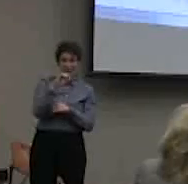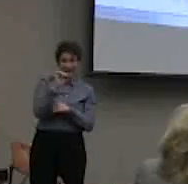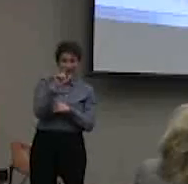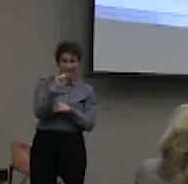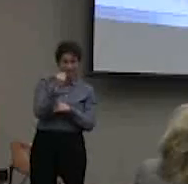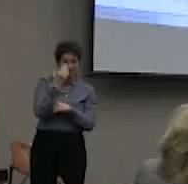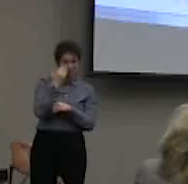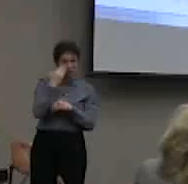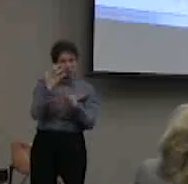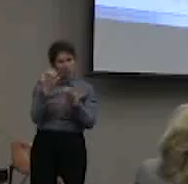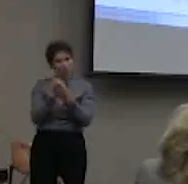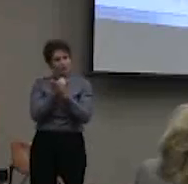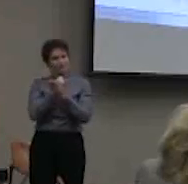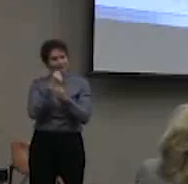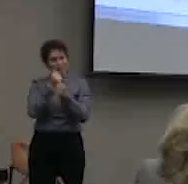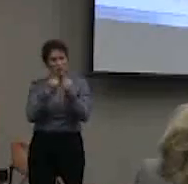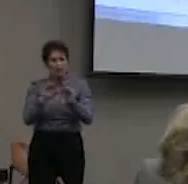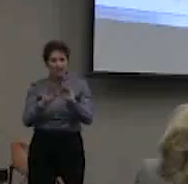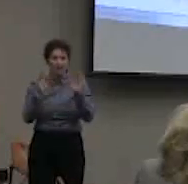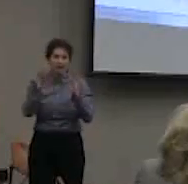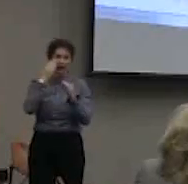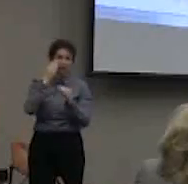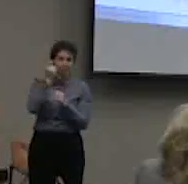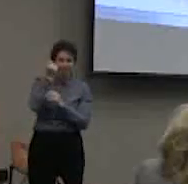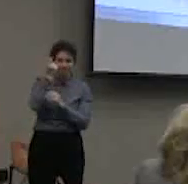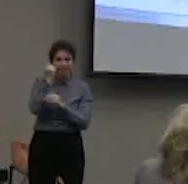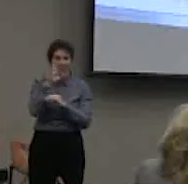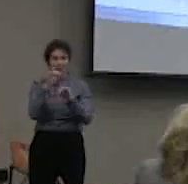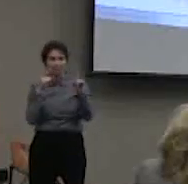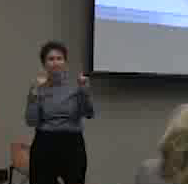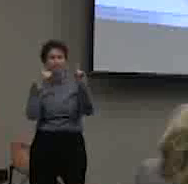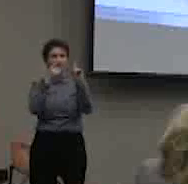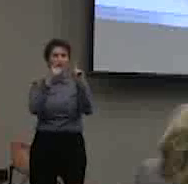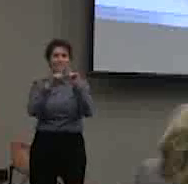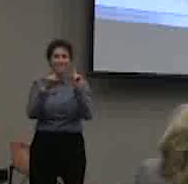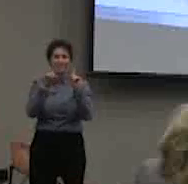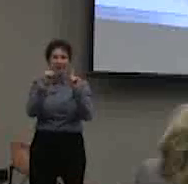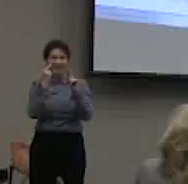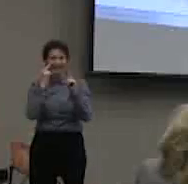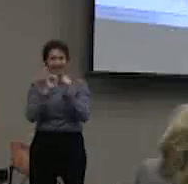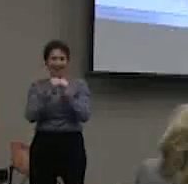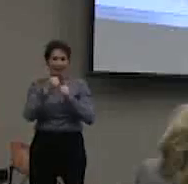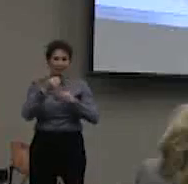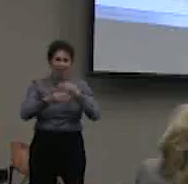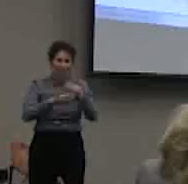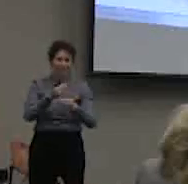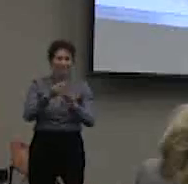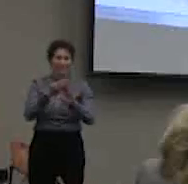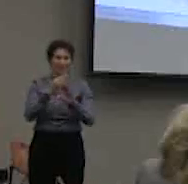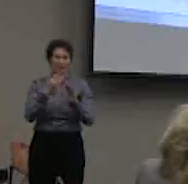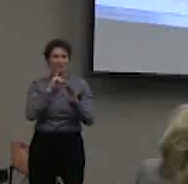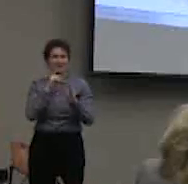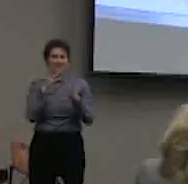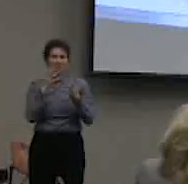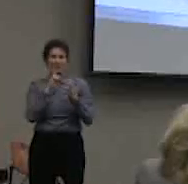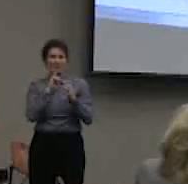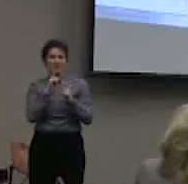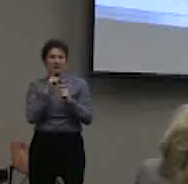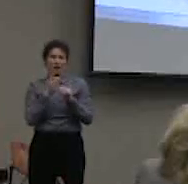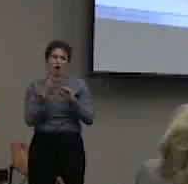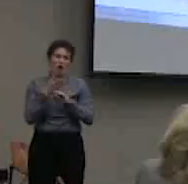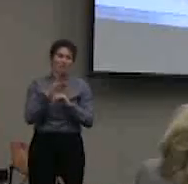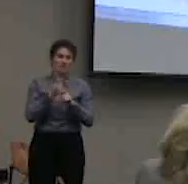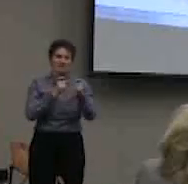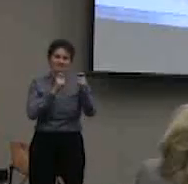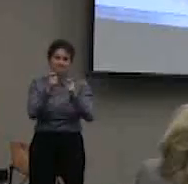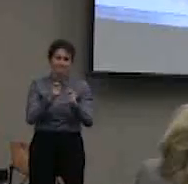to achieve. Everybody was clear on the sort of ambition of the long-term vision. We have to see how that plays out, right, before we want to over-regulate something to death